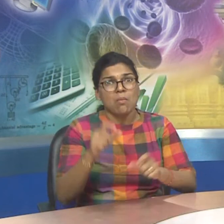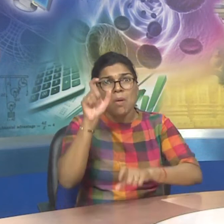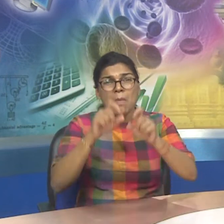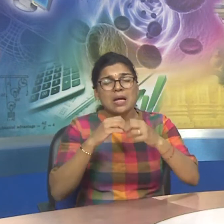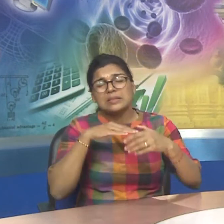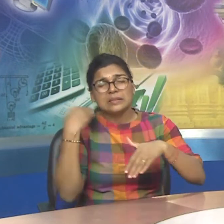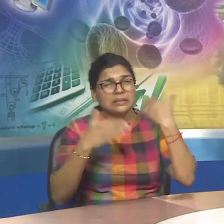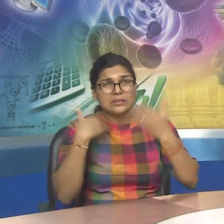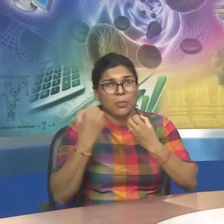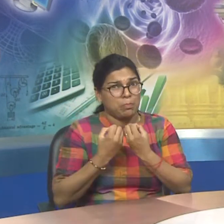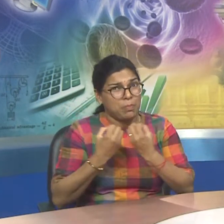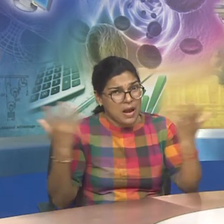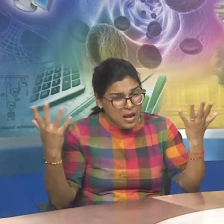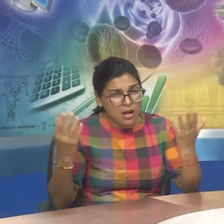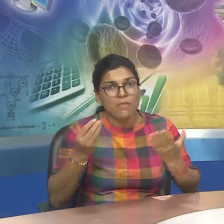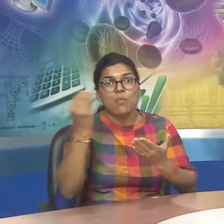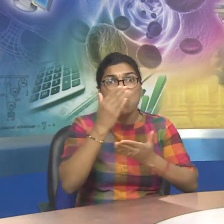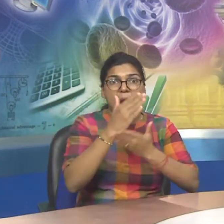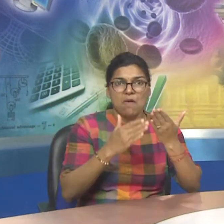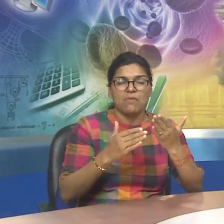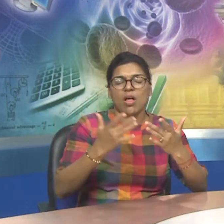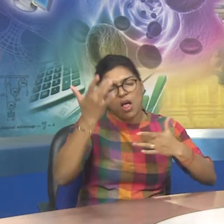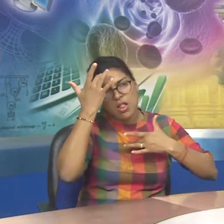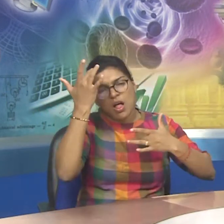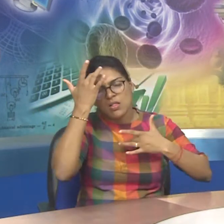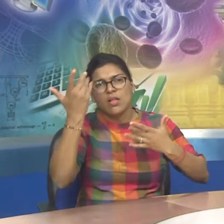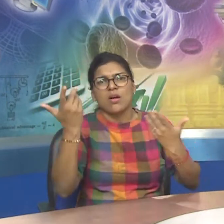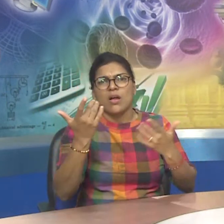this atomic bomb.